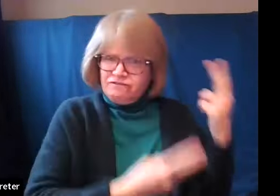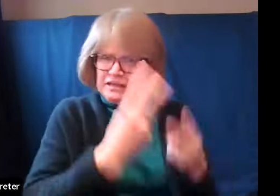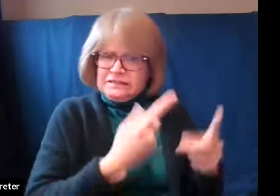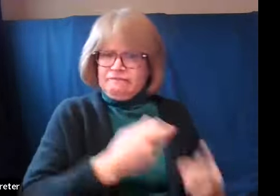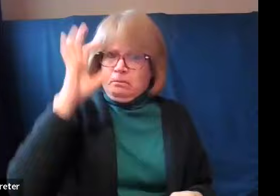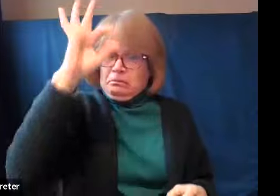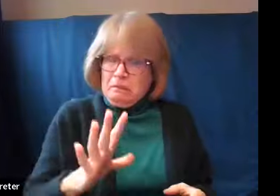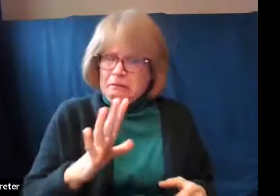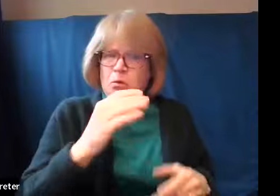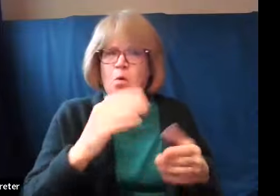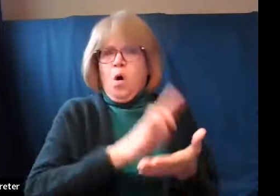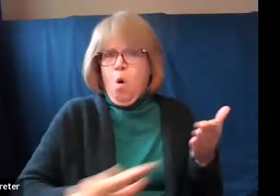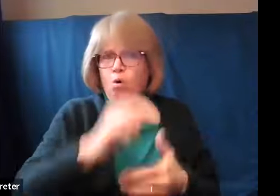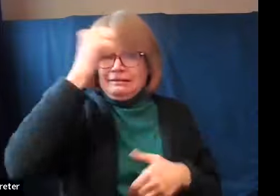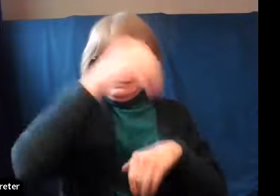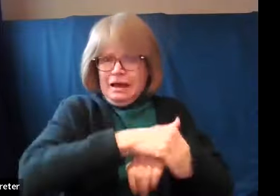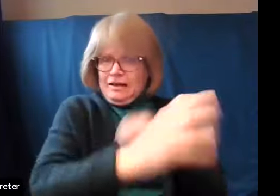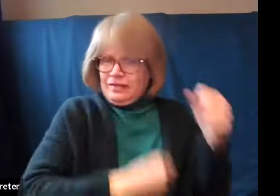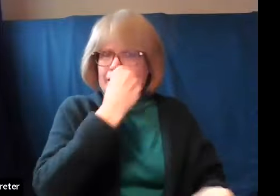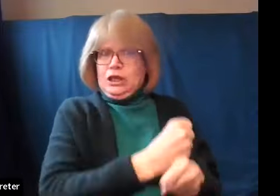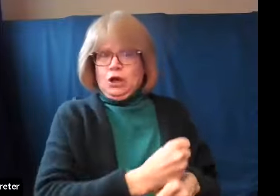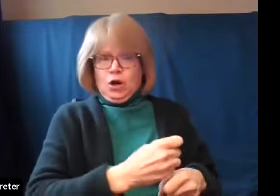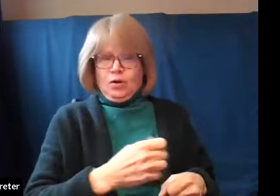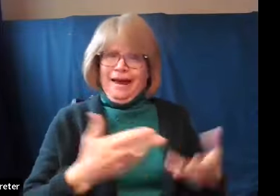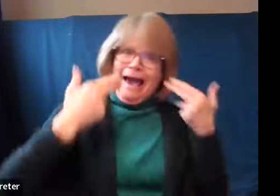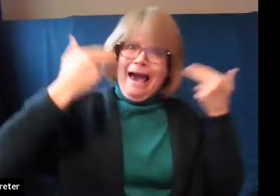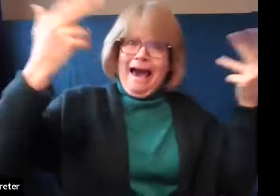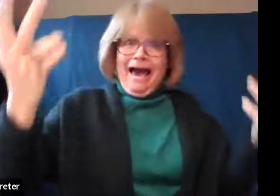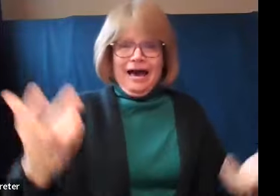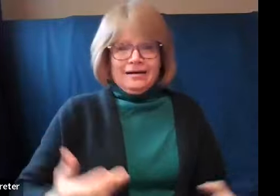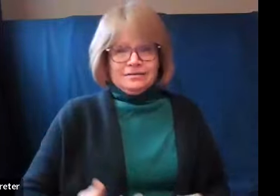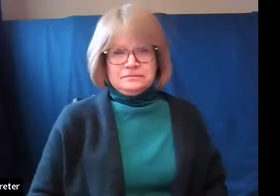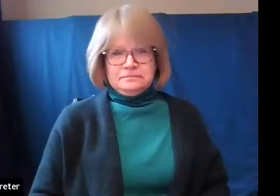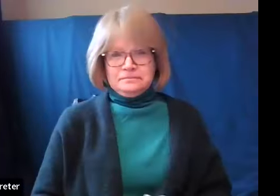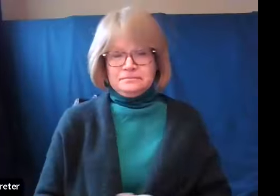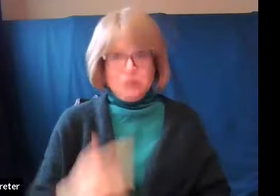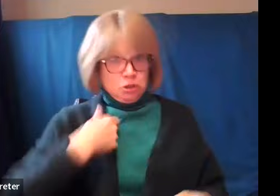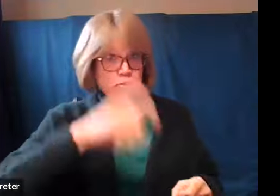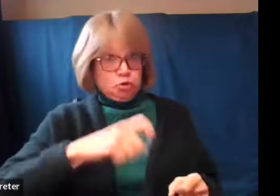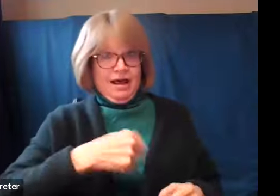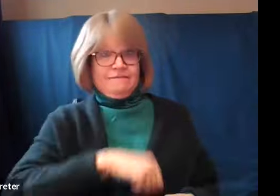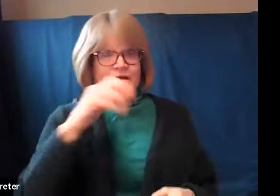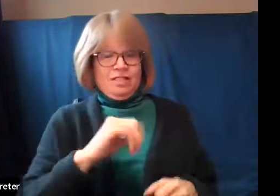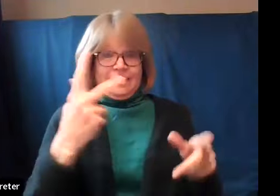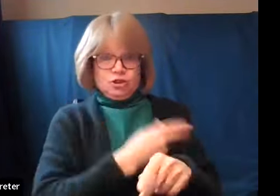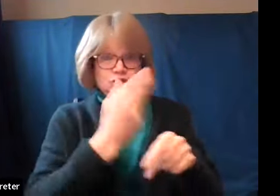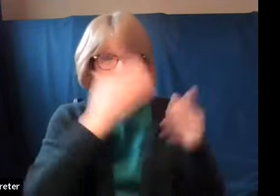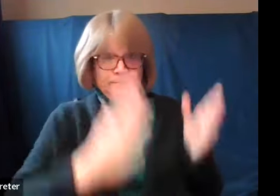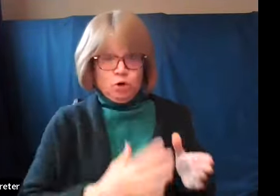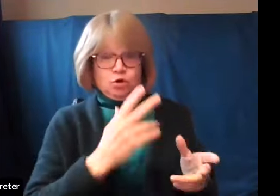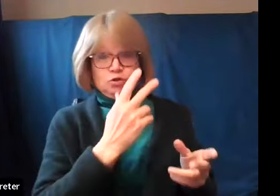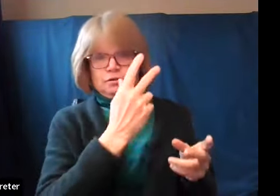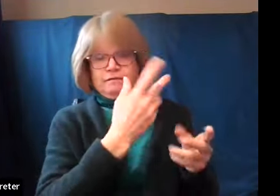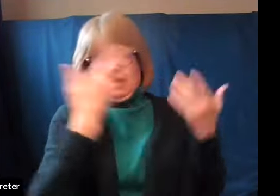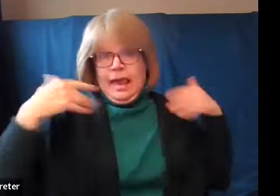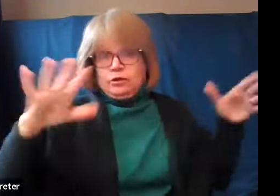the cloth on the holiest night of the year," he proclaimed, nervously laughing again. "Should I feel like the shepherds visited by